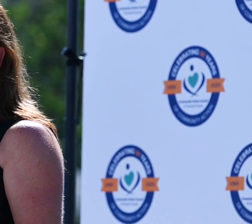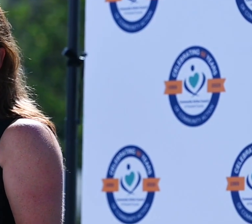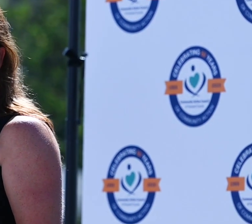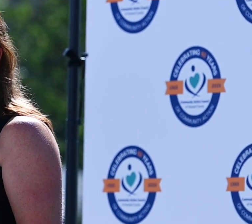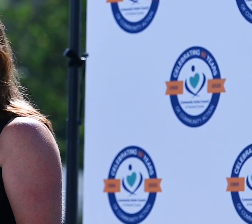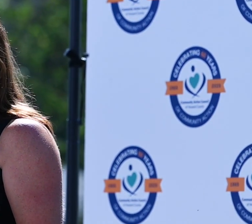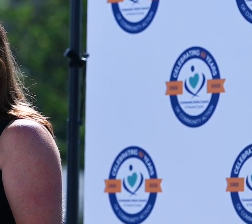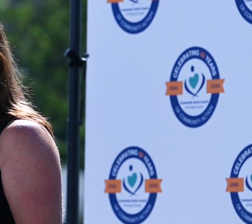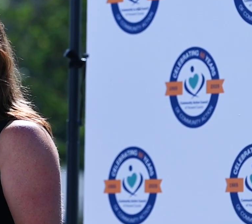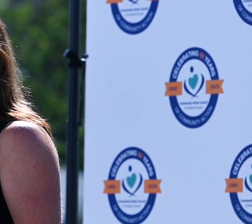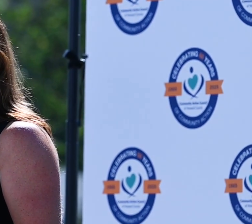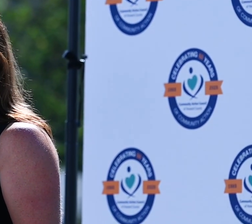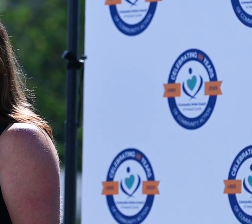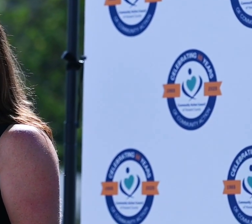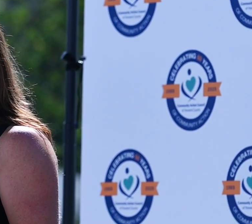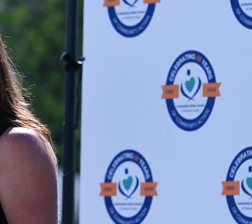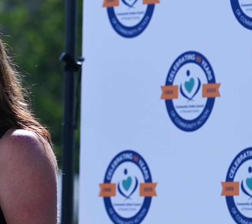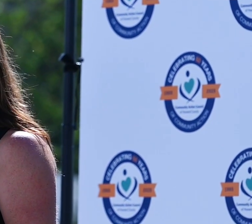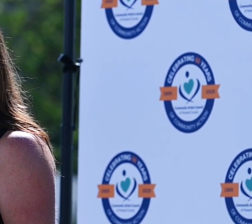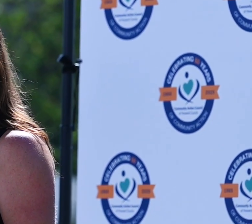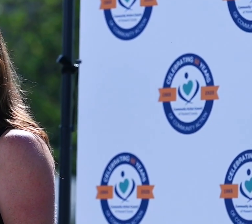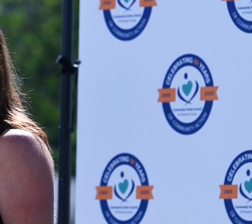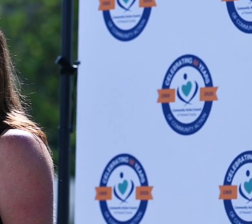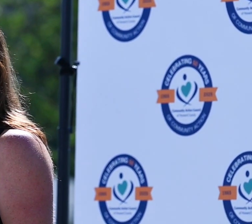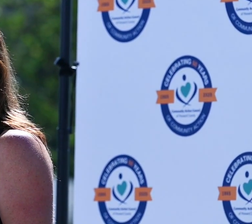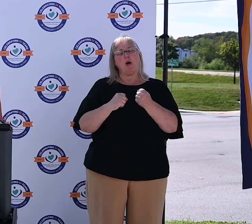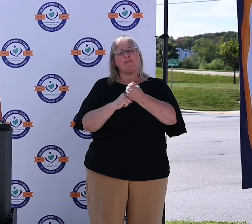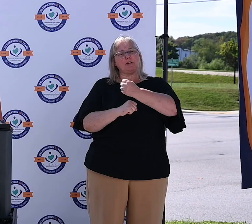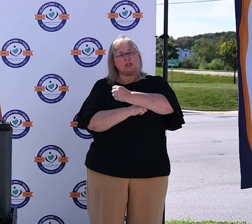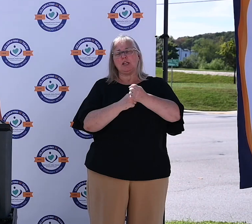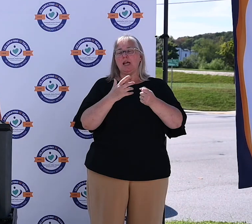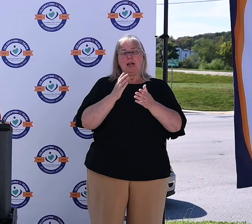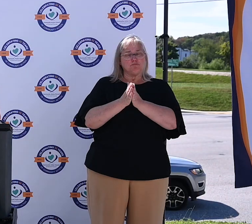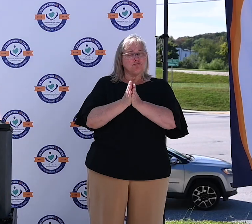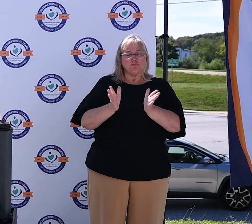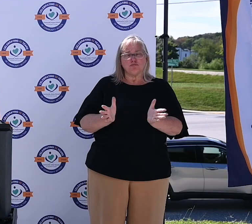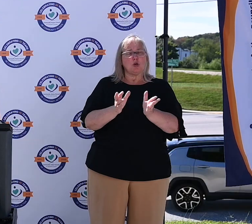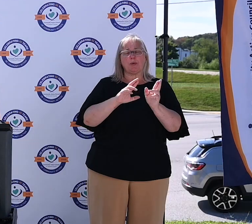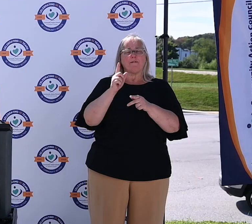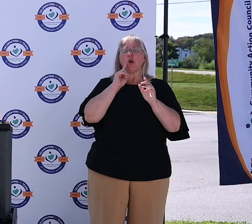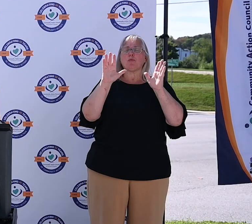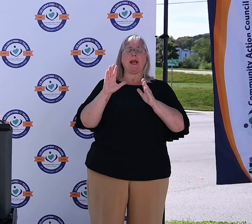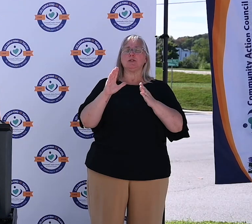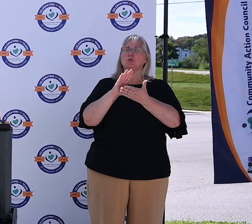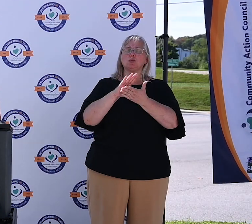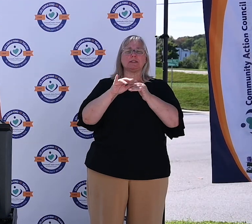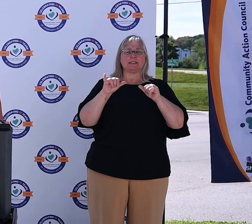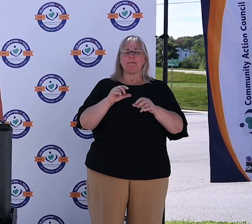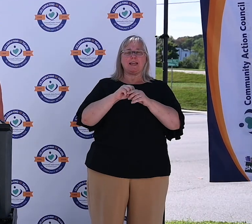where they can get a strong foundation, get them ready for our great school system, and a foundation right here in their